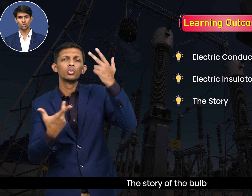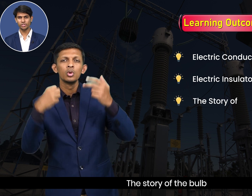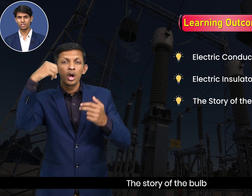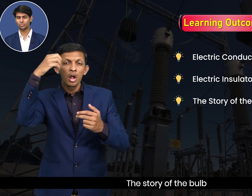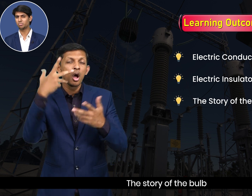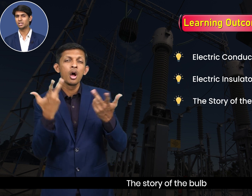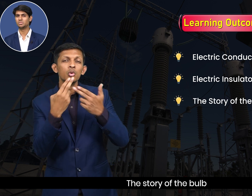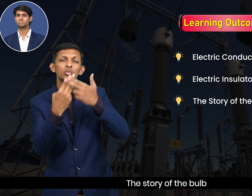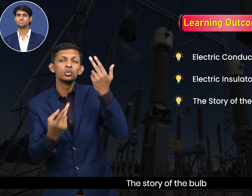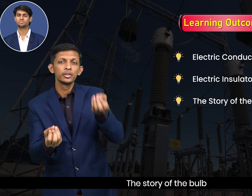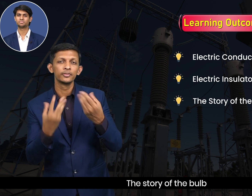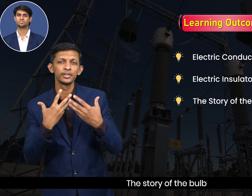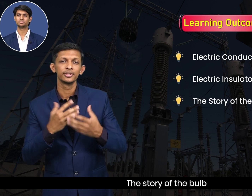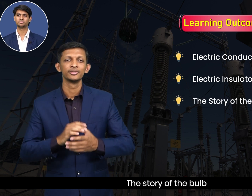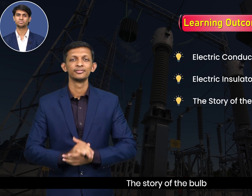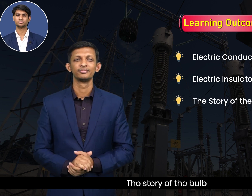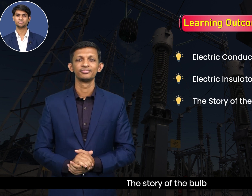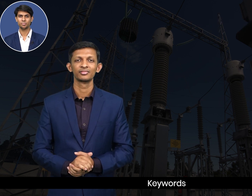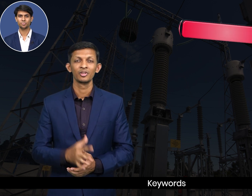the story of the bulb,